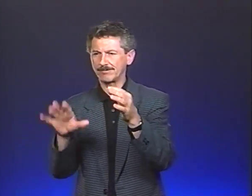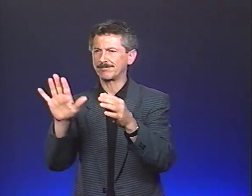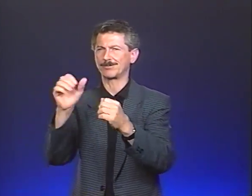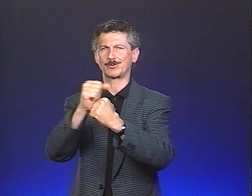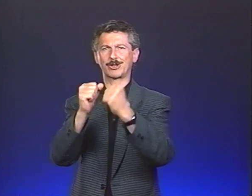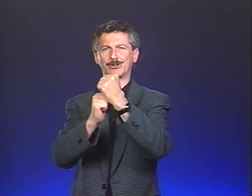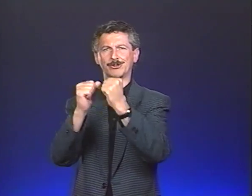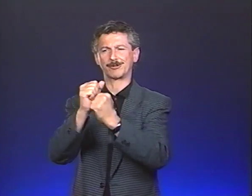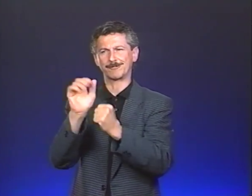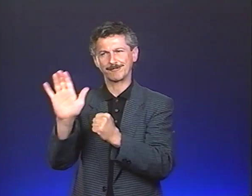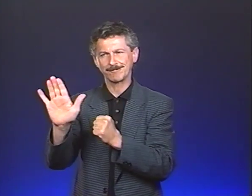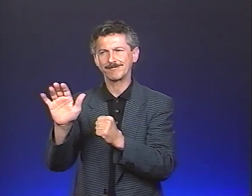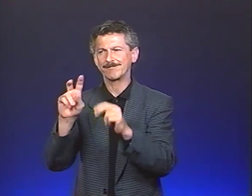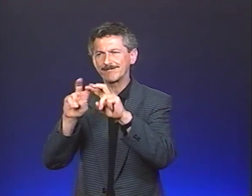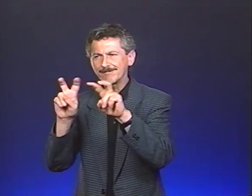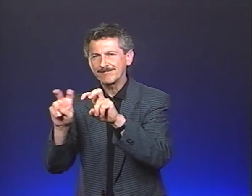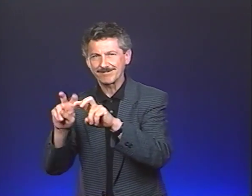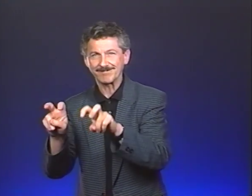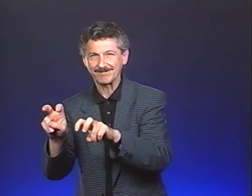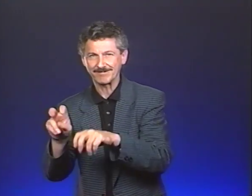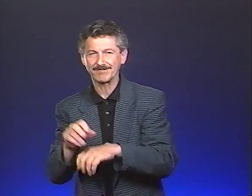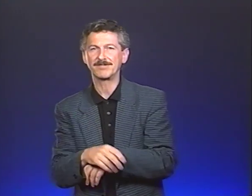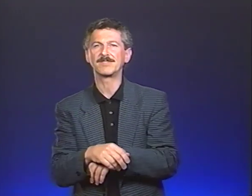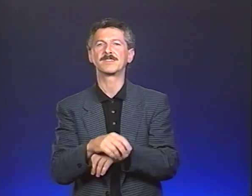work together in a structured way.